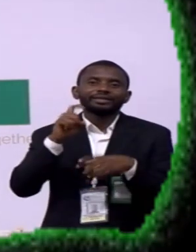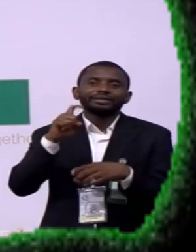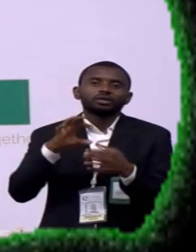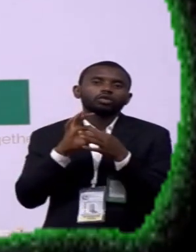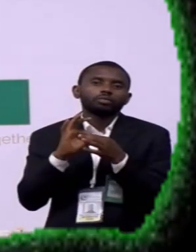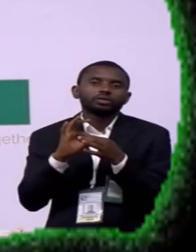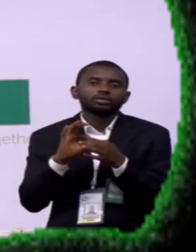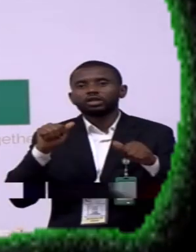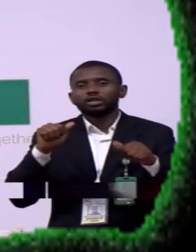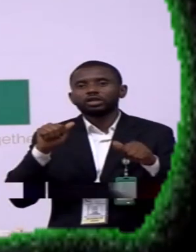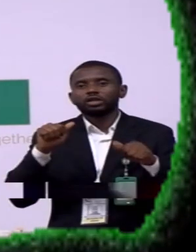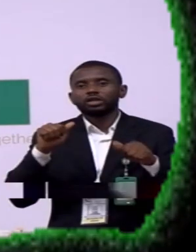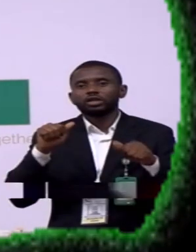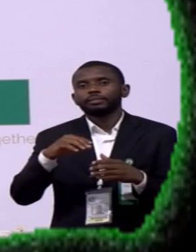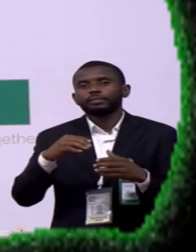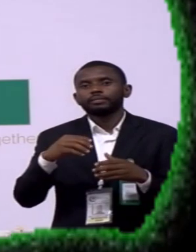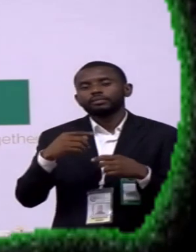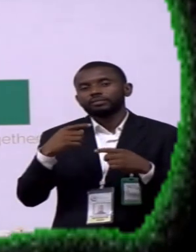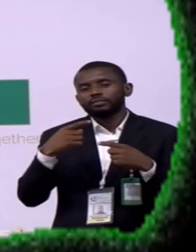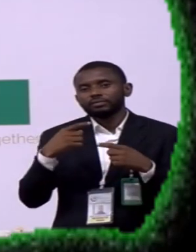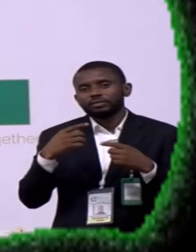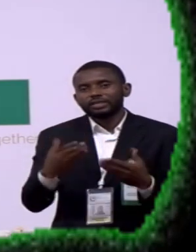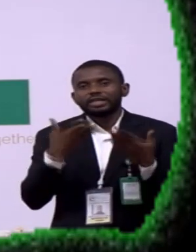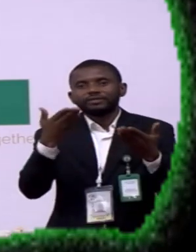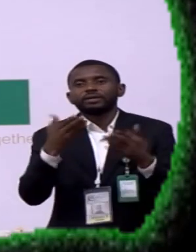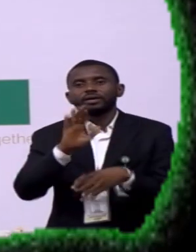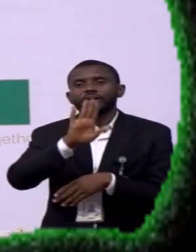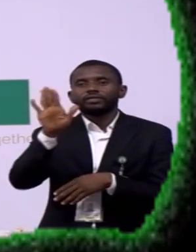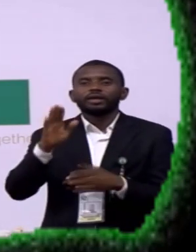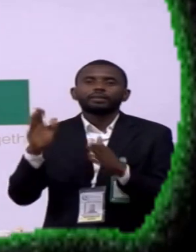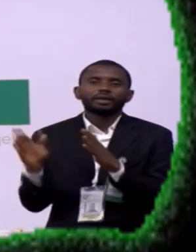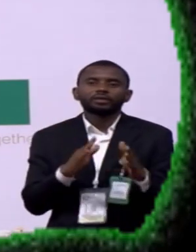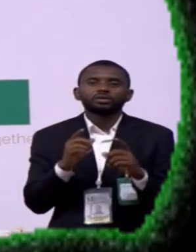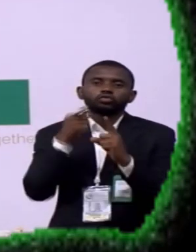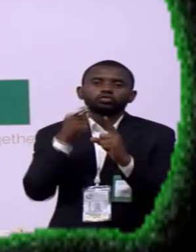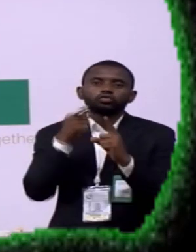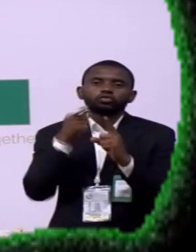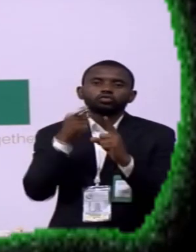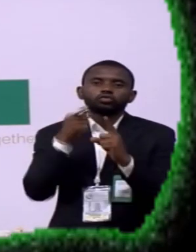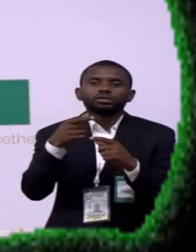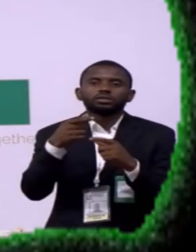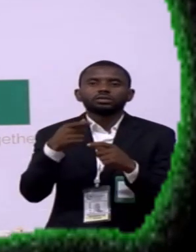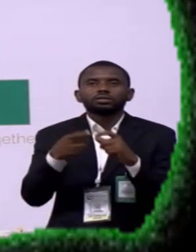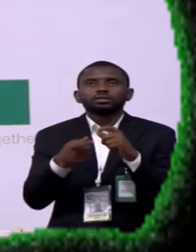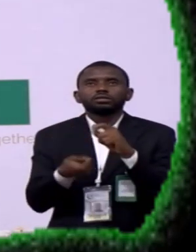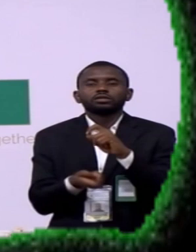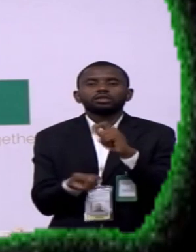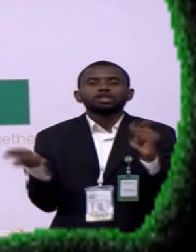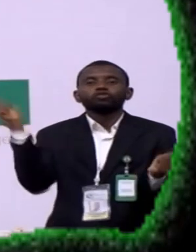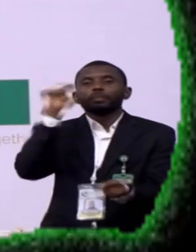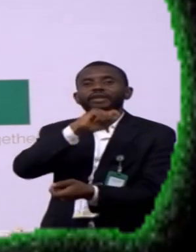to enable them to deliver their plans towards transforming Nigeria into the